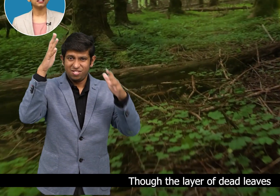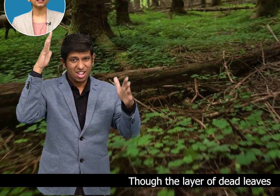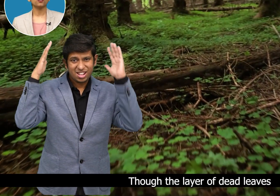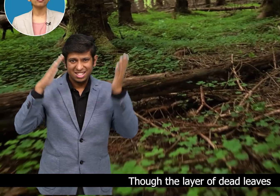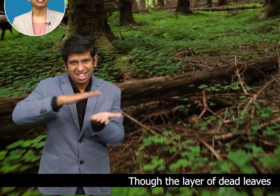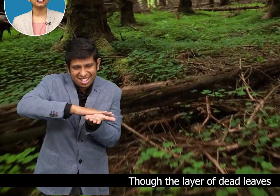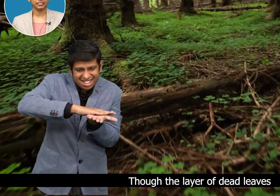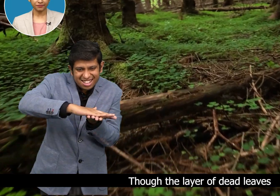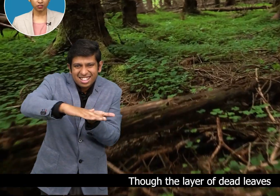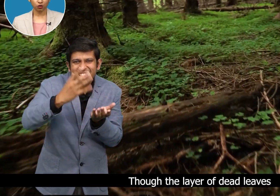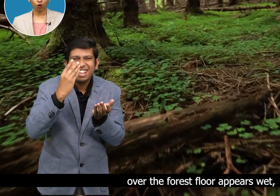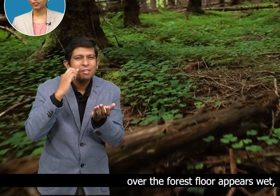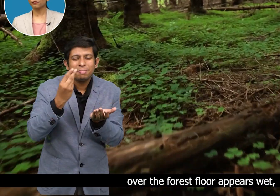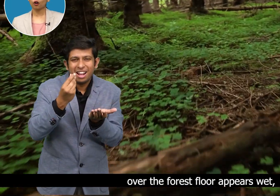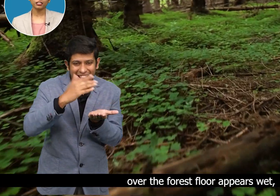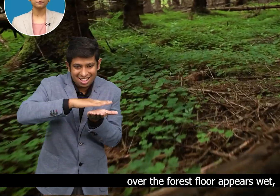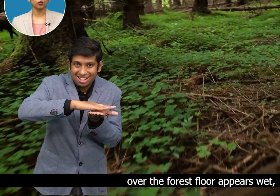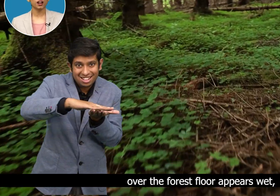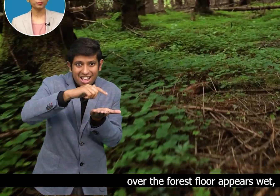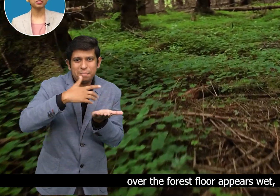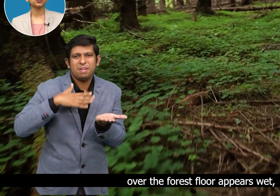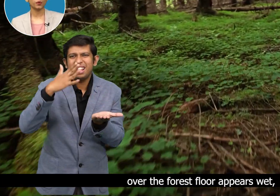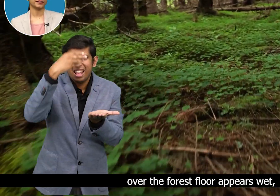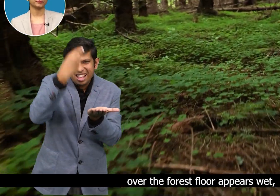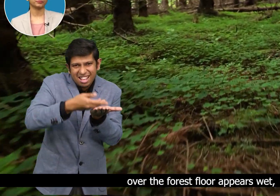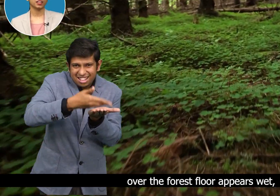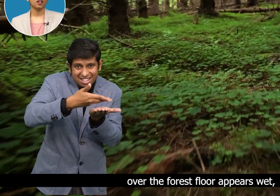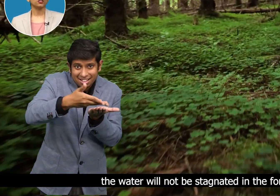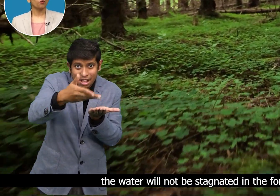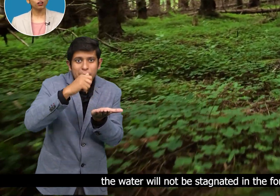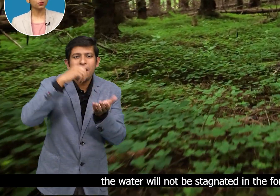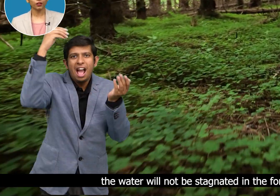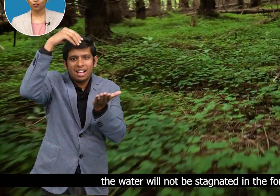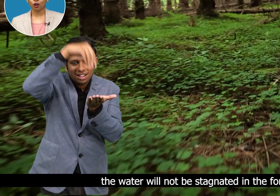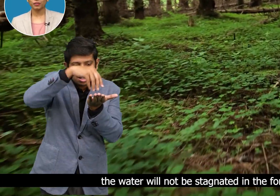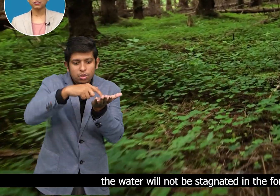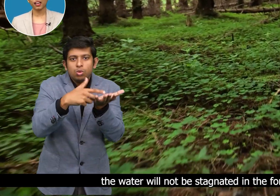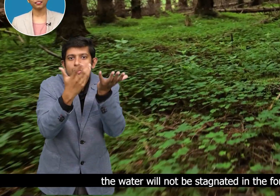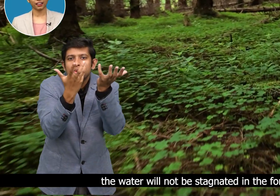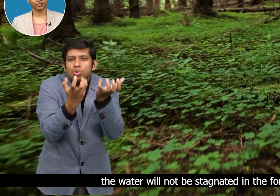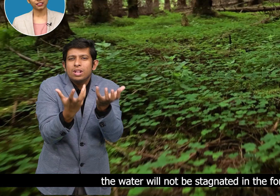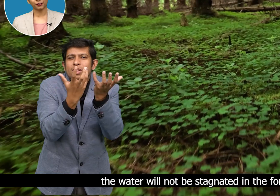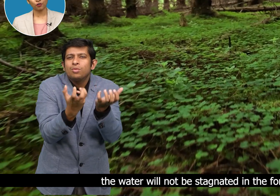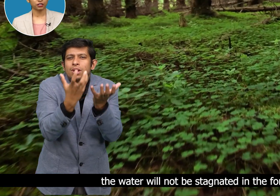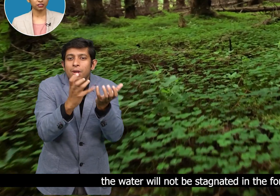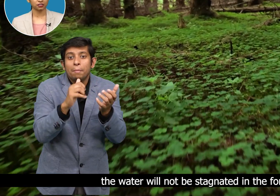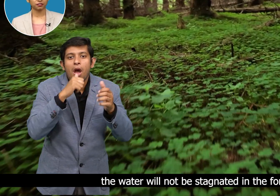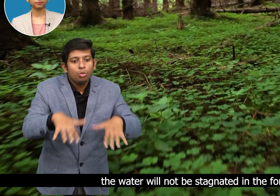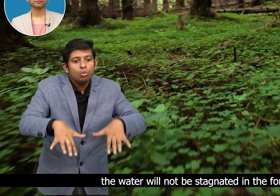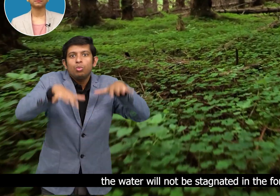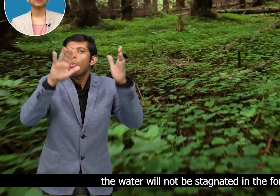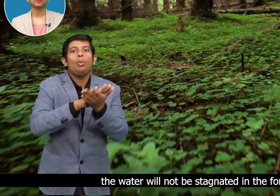Though the layer of dead leaves over the forest floor appears wet, the water will not be stagnated in the